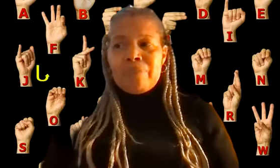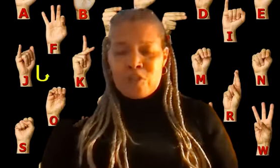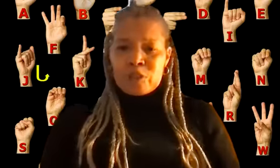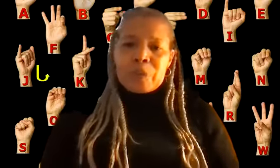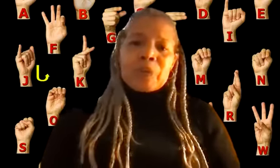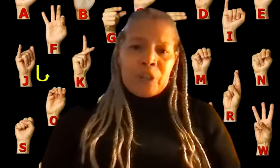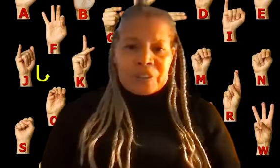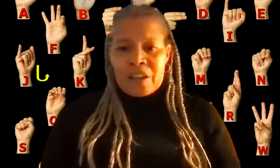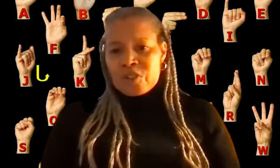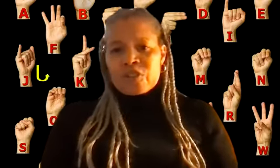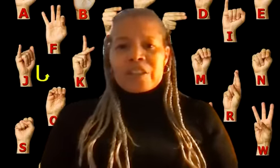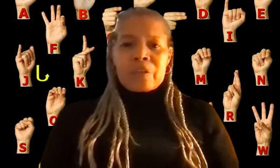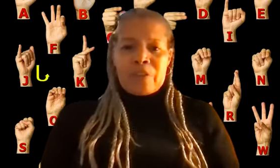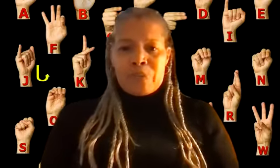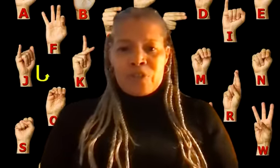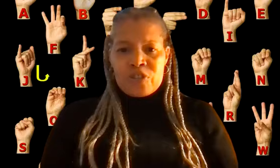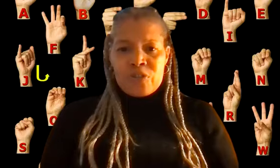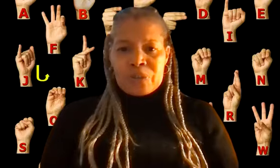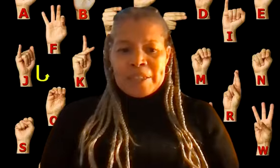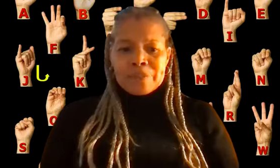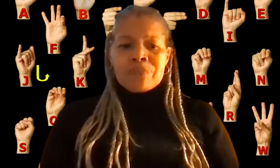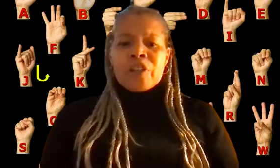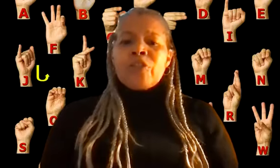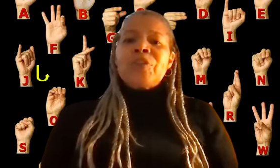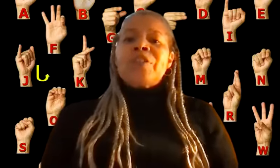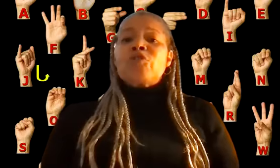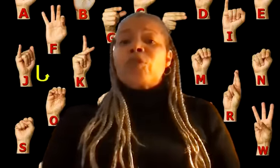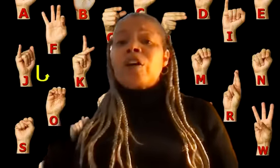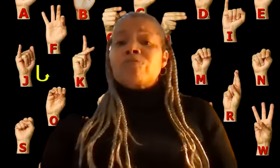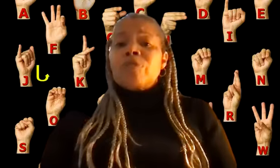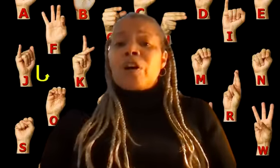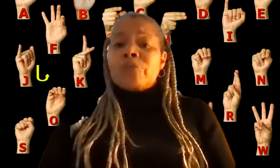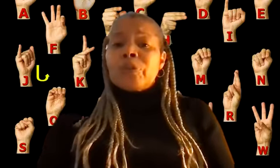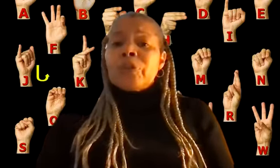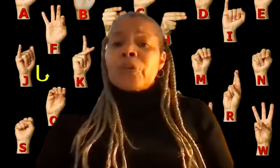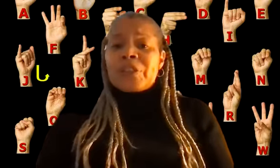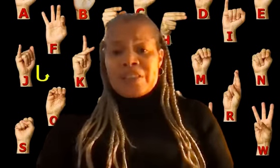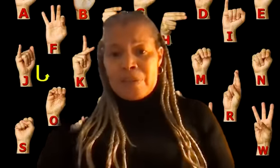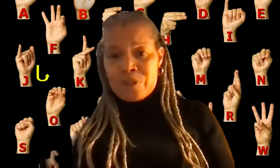make sure that people know that they aren't just going to get away with pushing you around. Do you think that you are a rule or an exception?